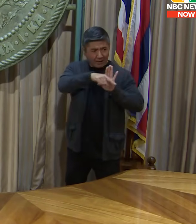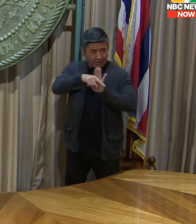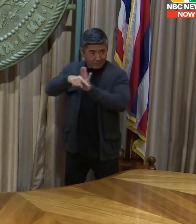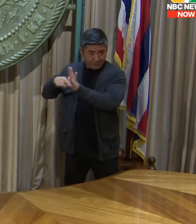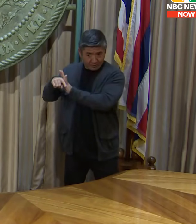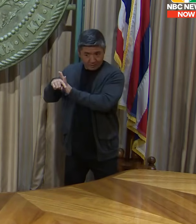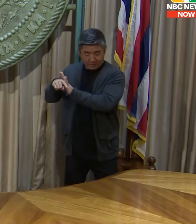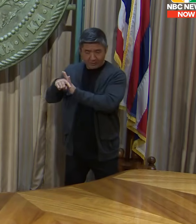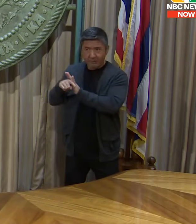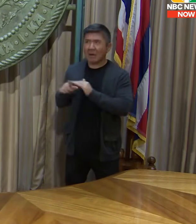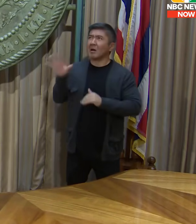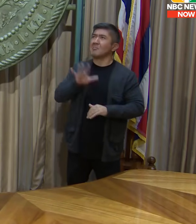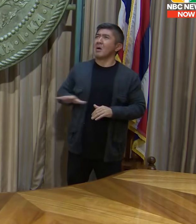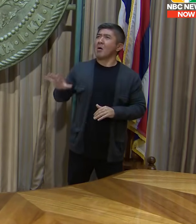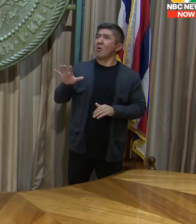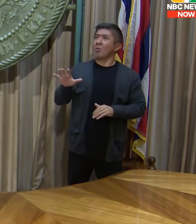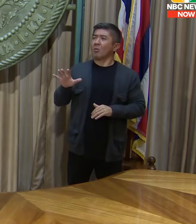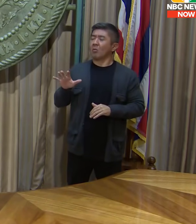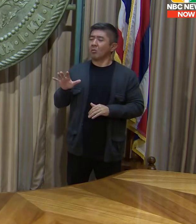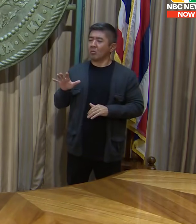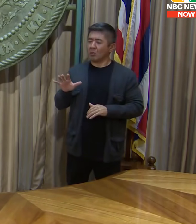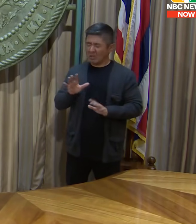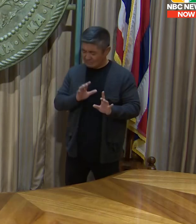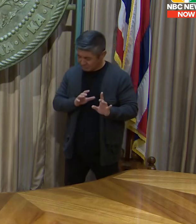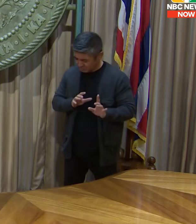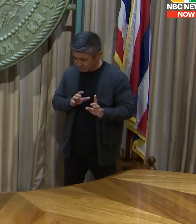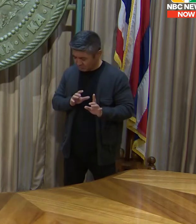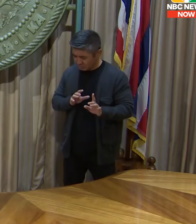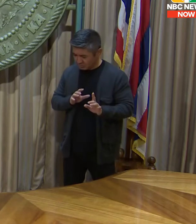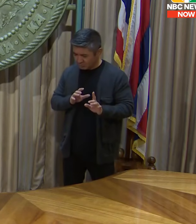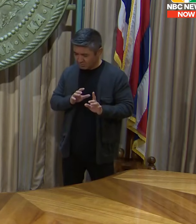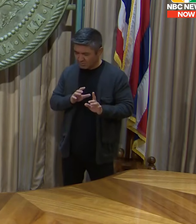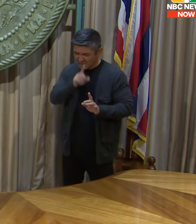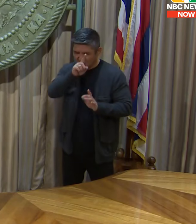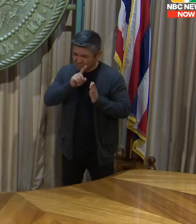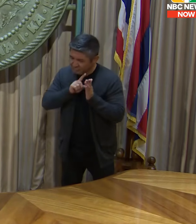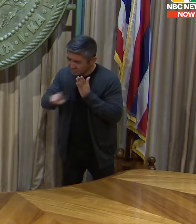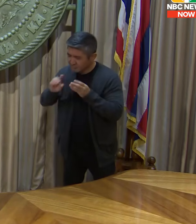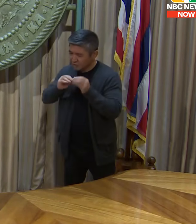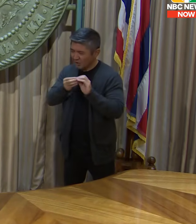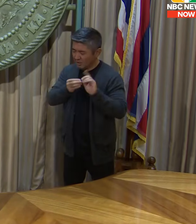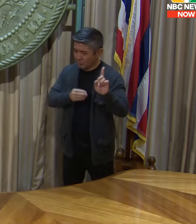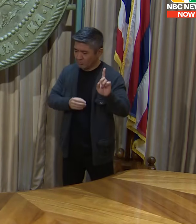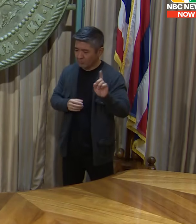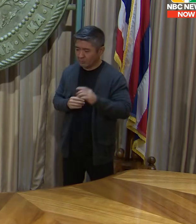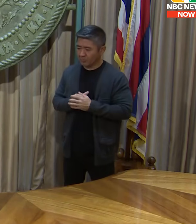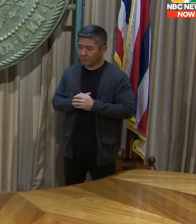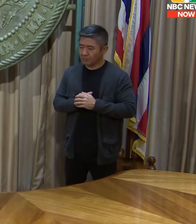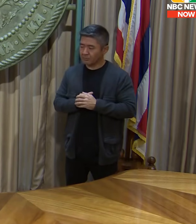have approximately 7, excuse me if I can check these numbers real quick here.